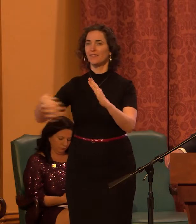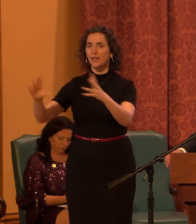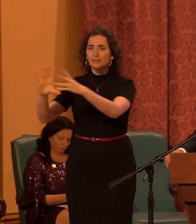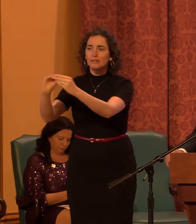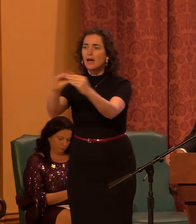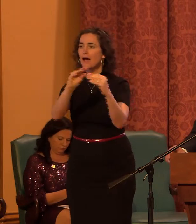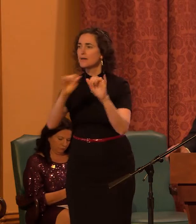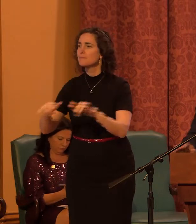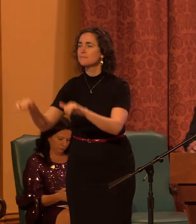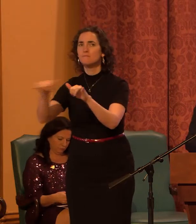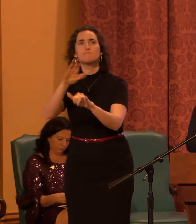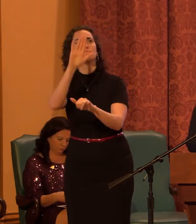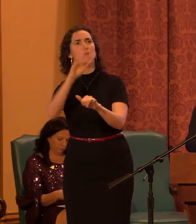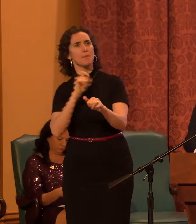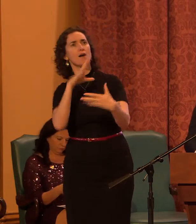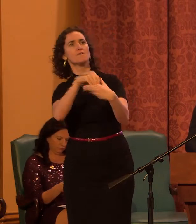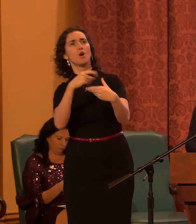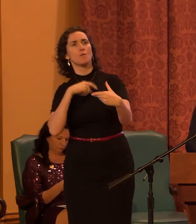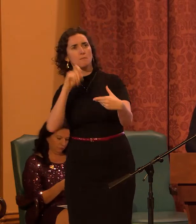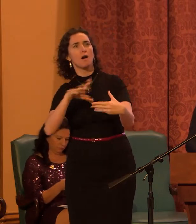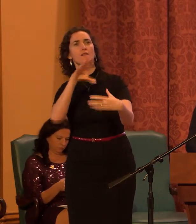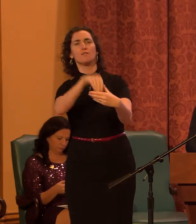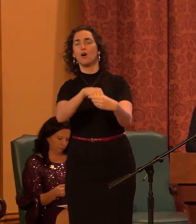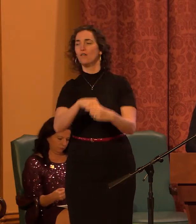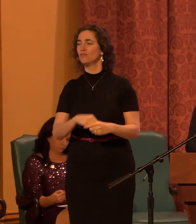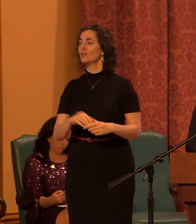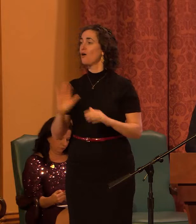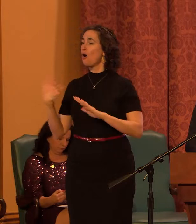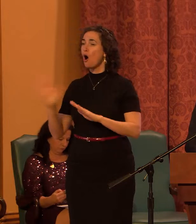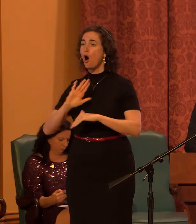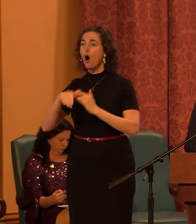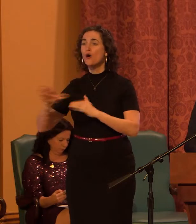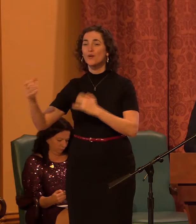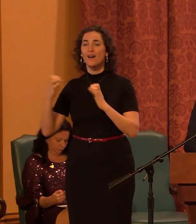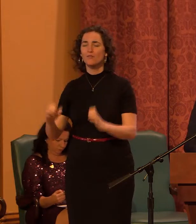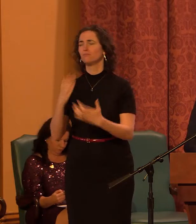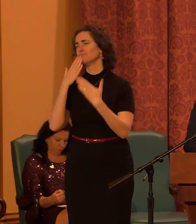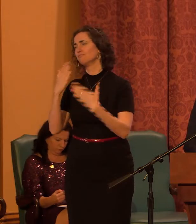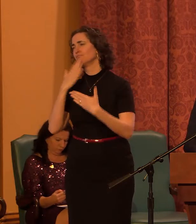there. And so I really appreciate all of y'all's efforts.